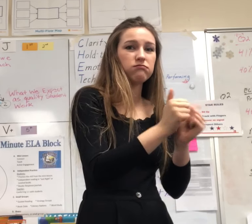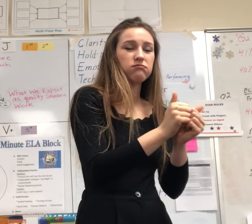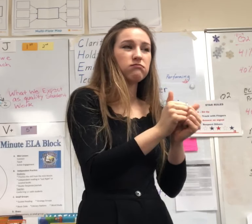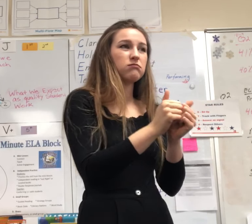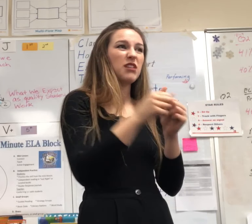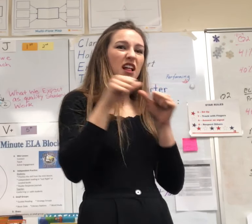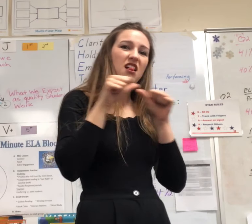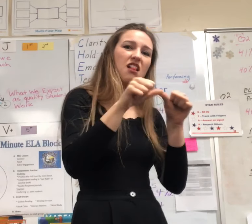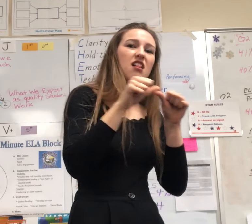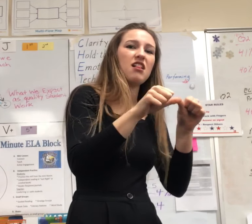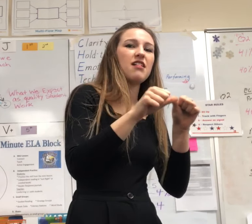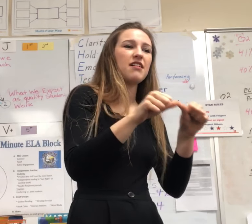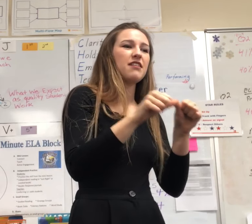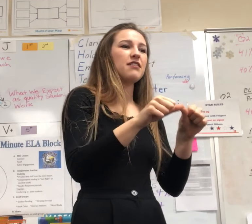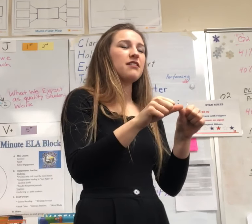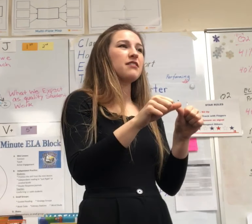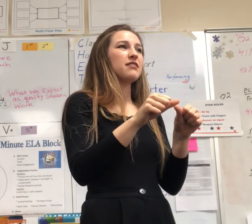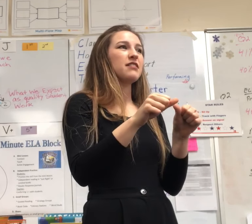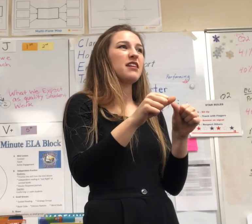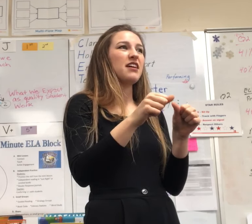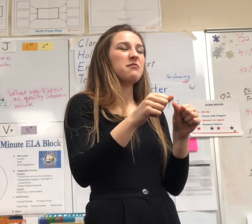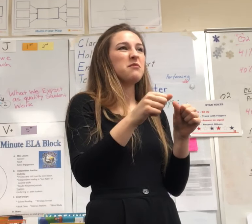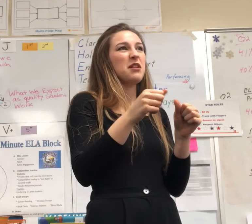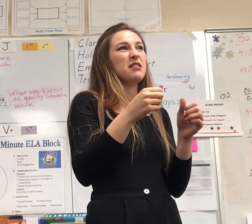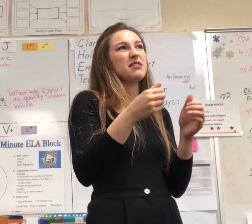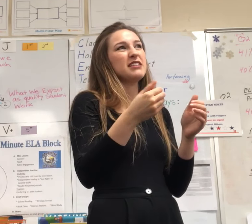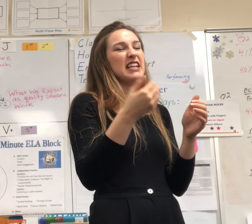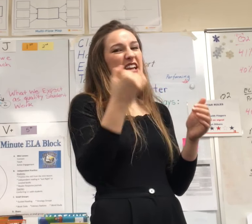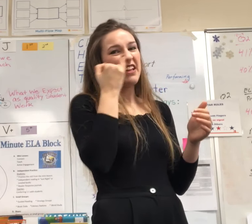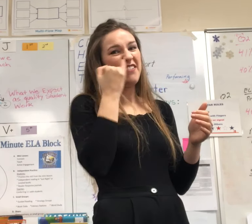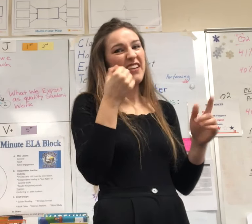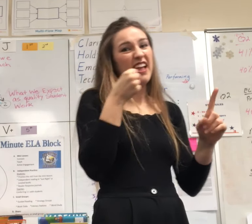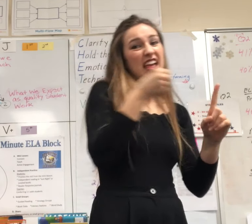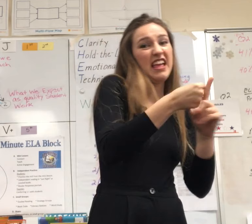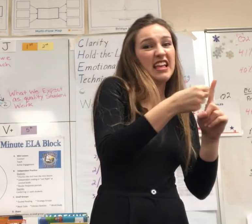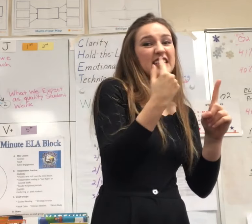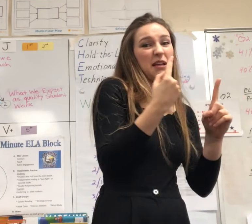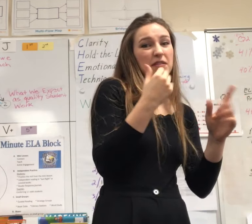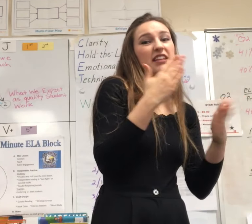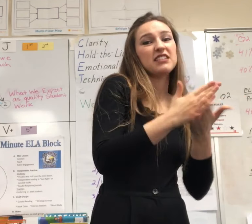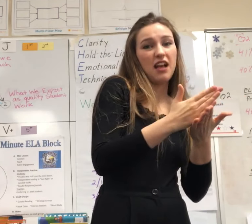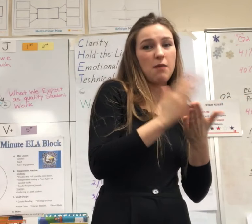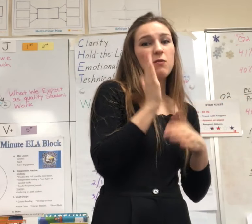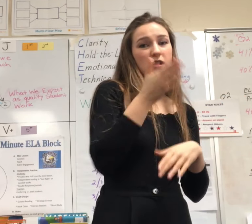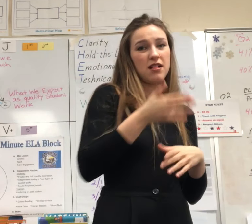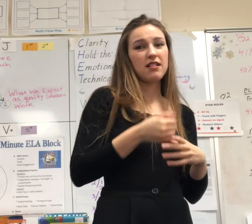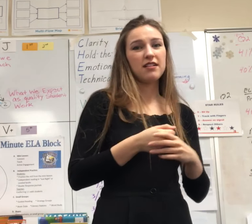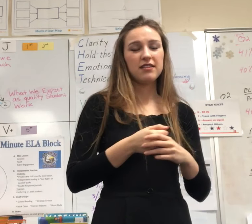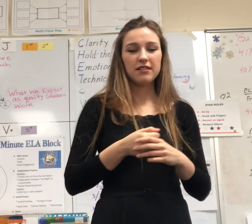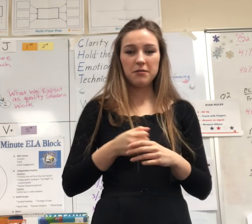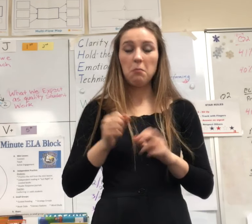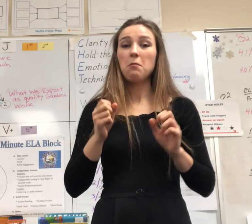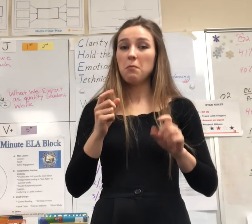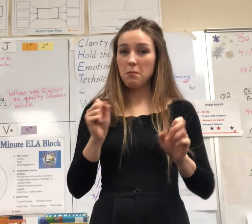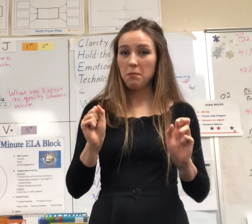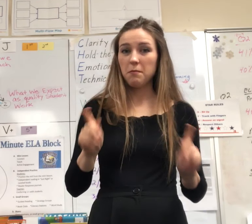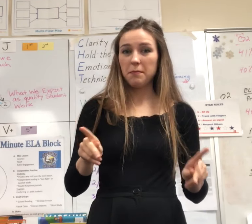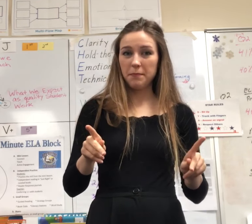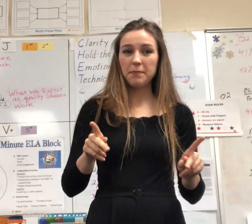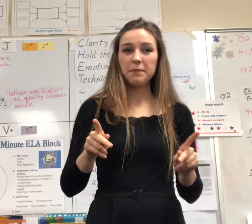stops. Okay, so a force provides the motion. It makes it go, right? Okay, whether it's a push or a